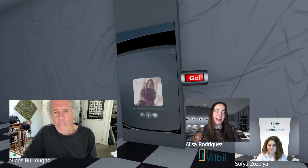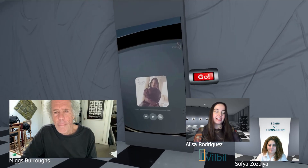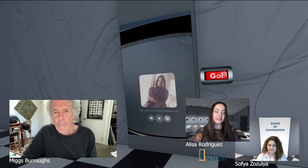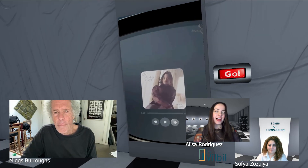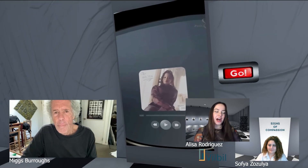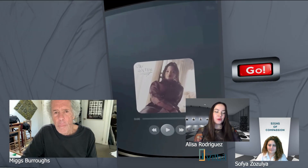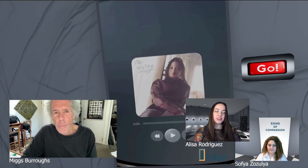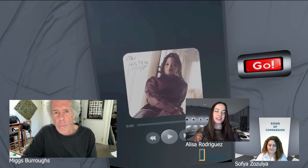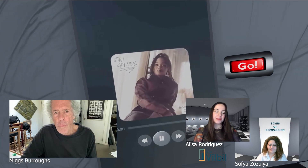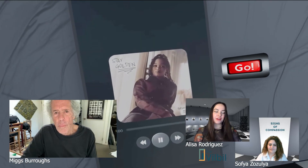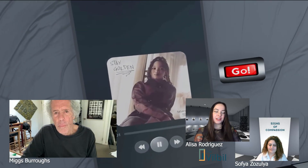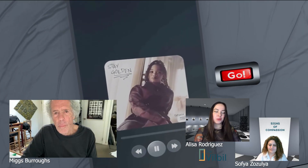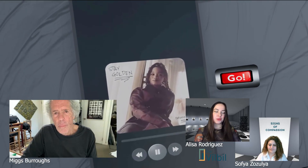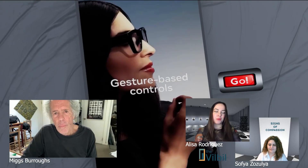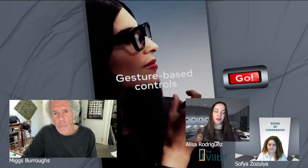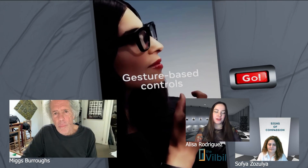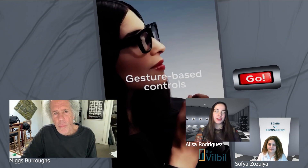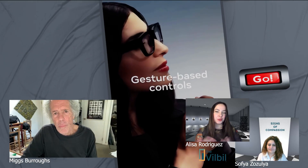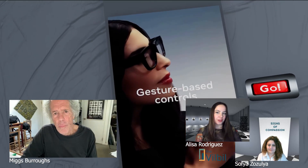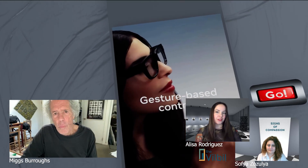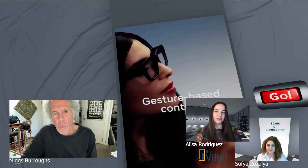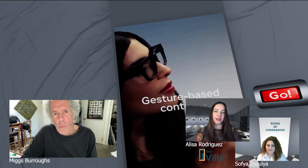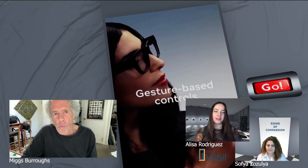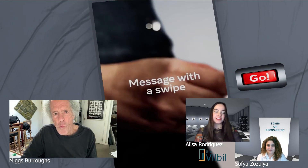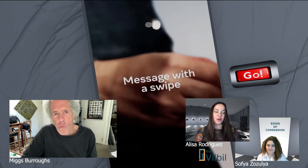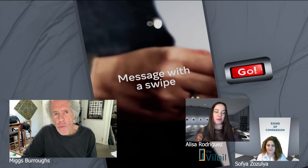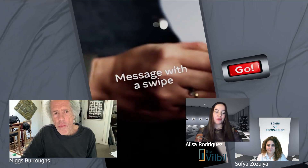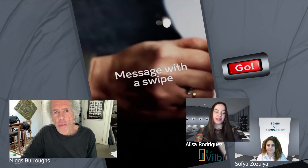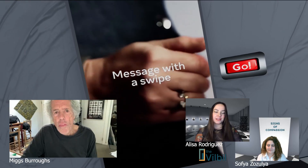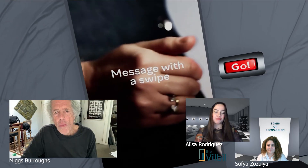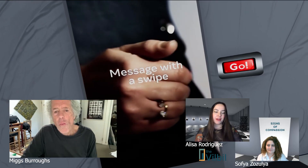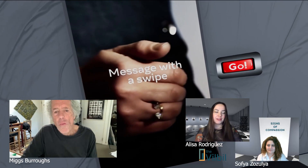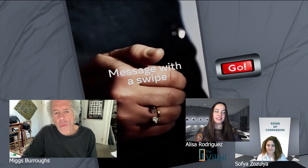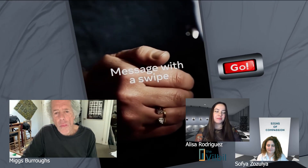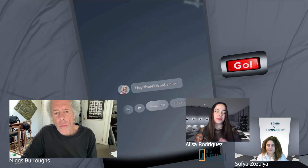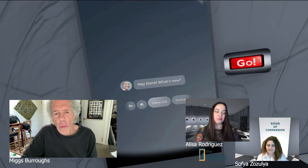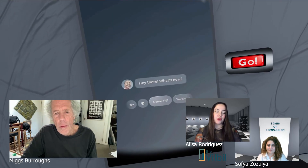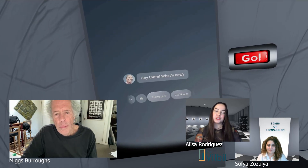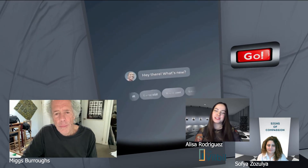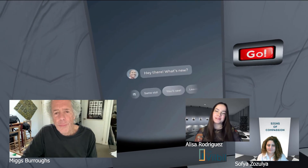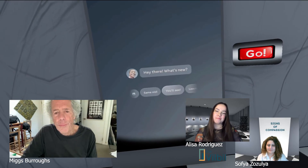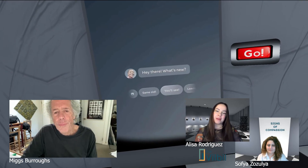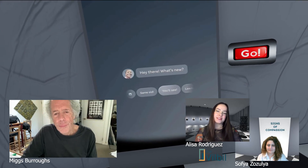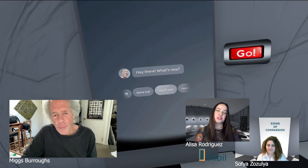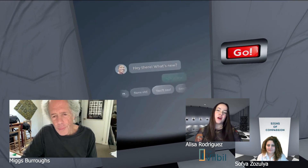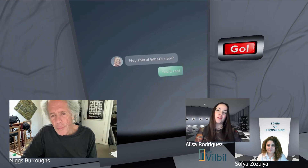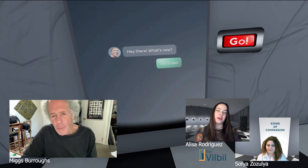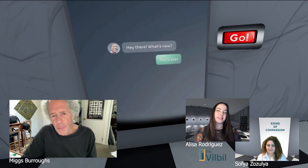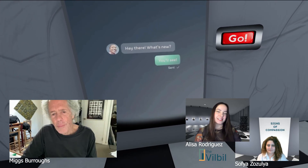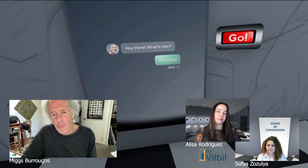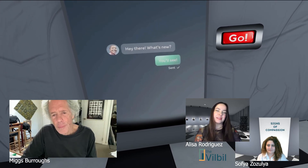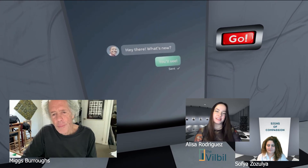And how did collaborating with Mark Yurkiw and incorporating Braille deepen the project's message of accessibility?